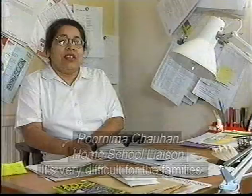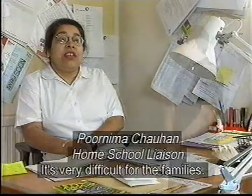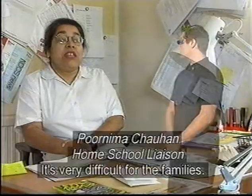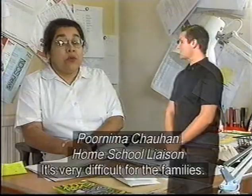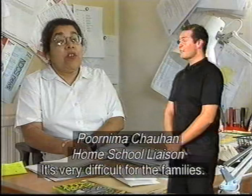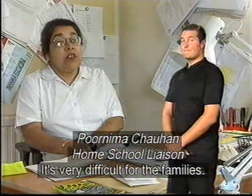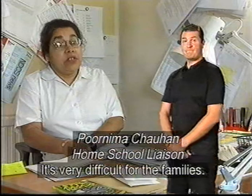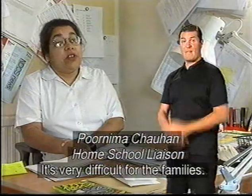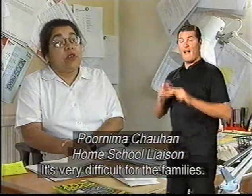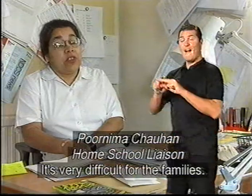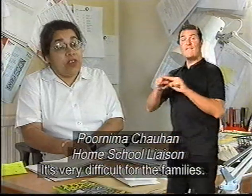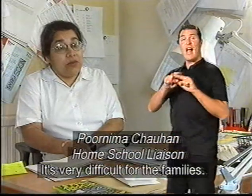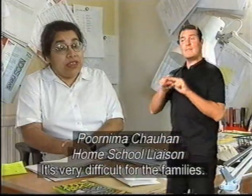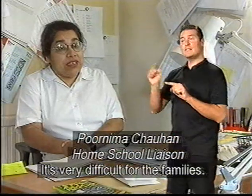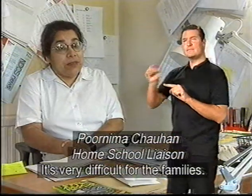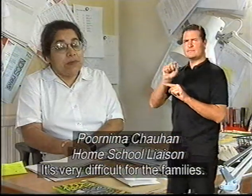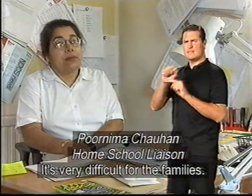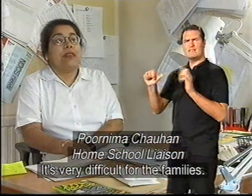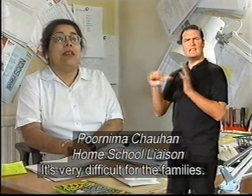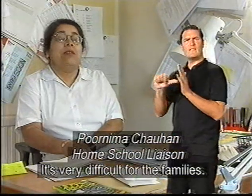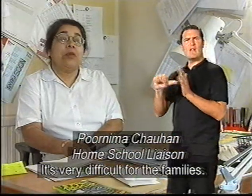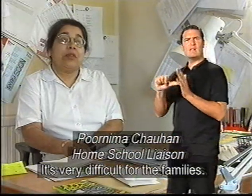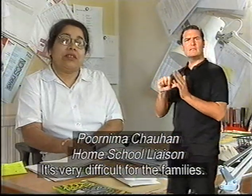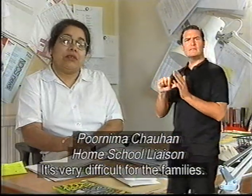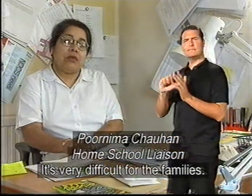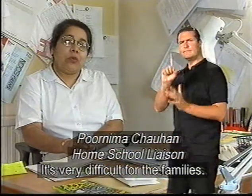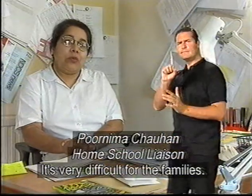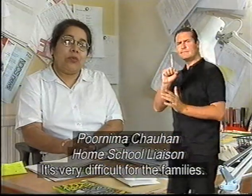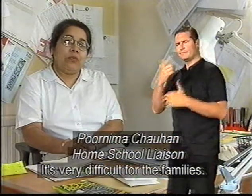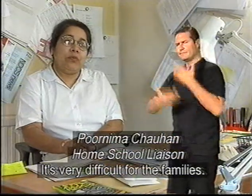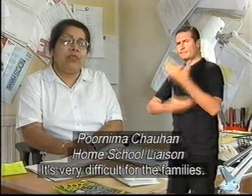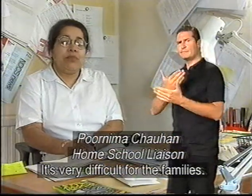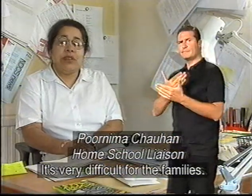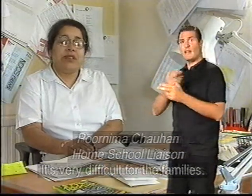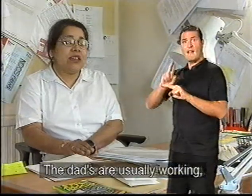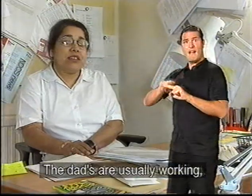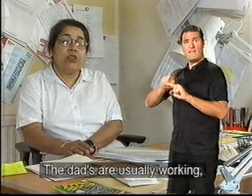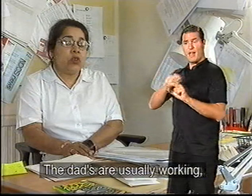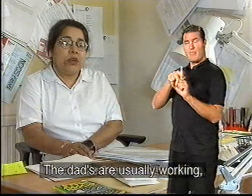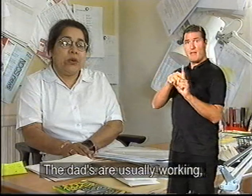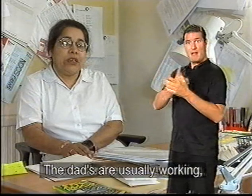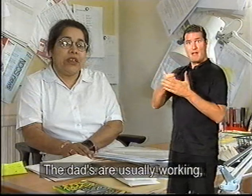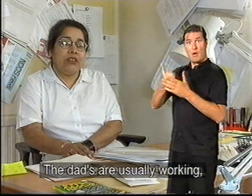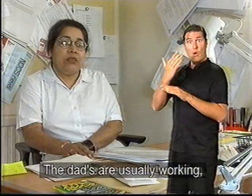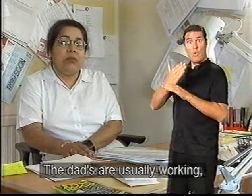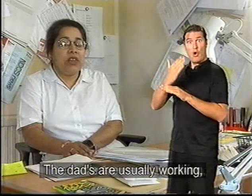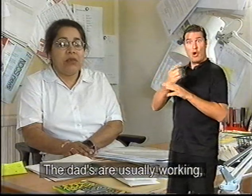It's very difficult for the families. And of course, because dads are usually working in many, many